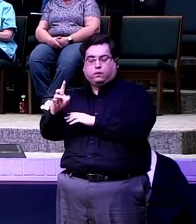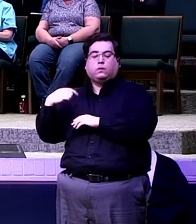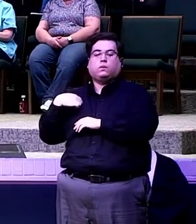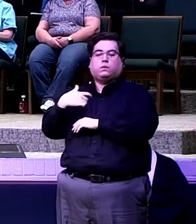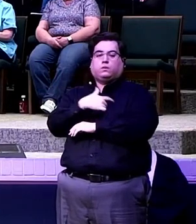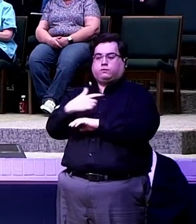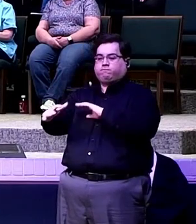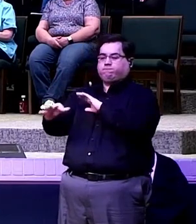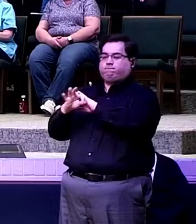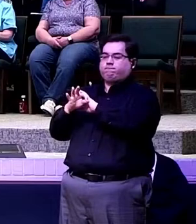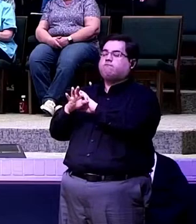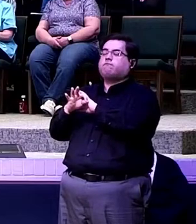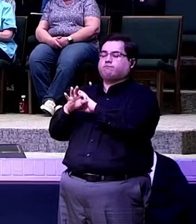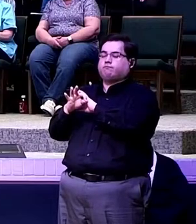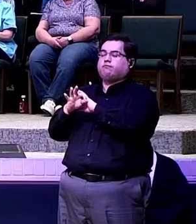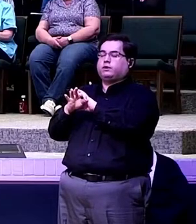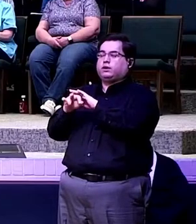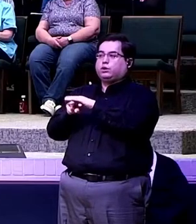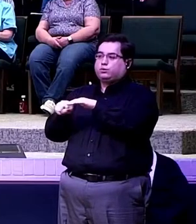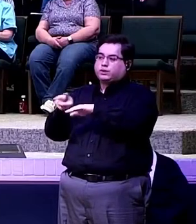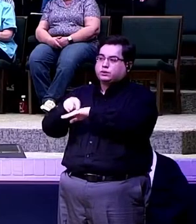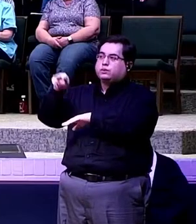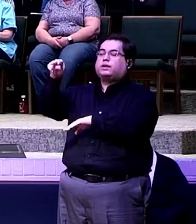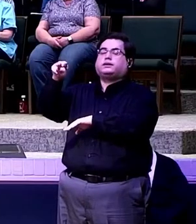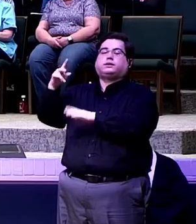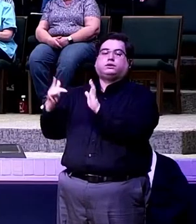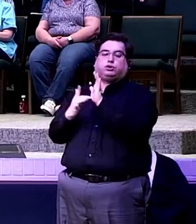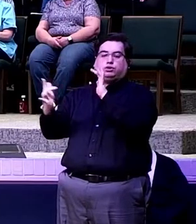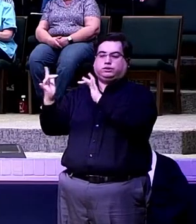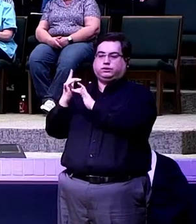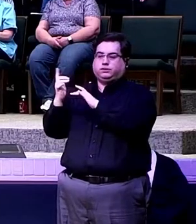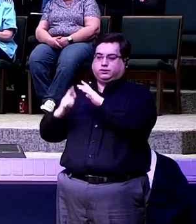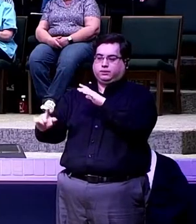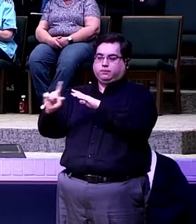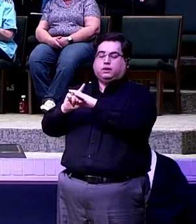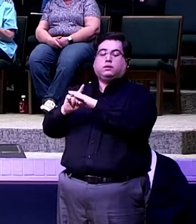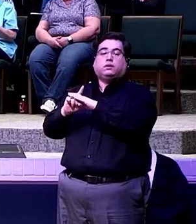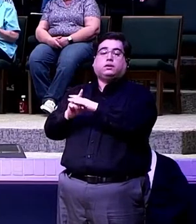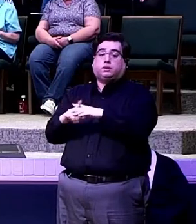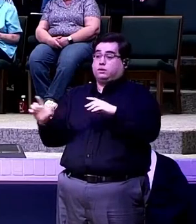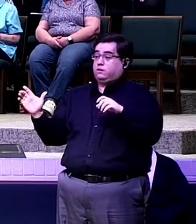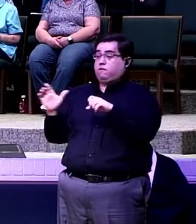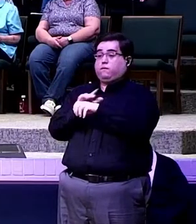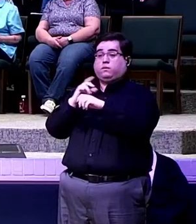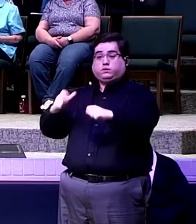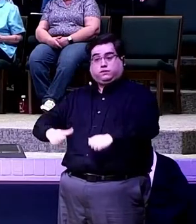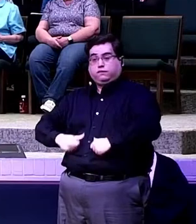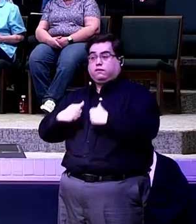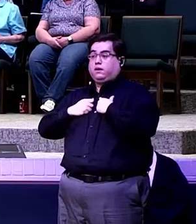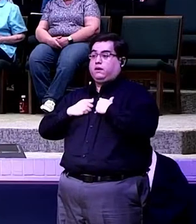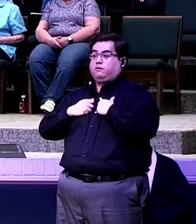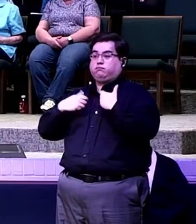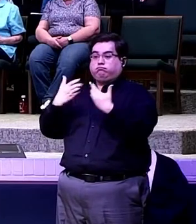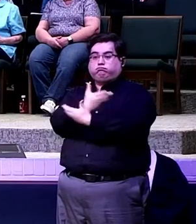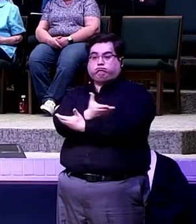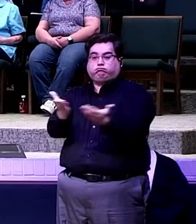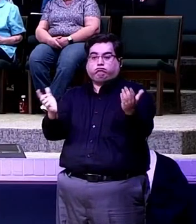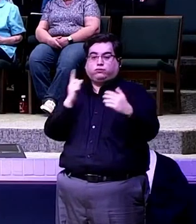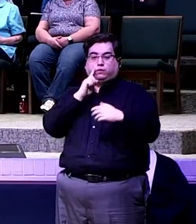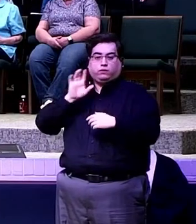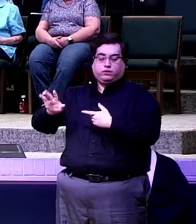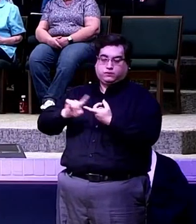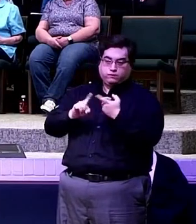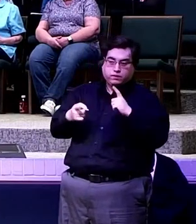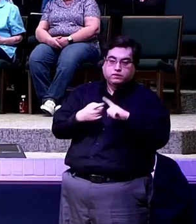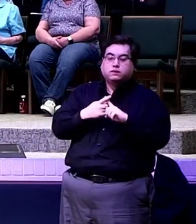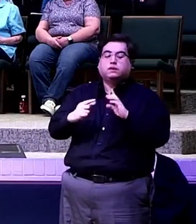find the resurrected Jesus appearing in the fullness of life to his friends. In